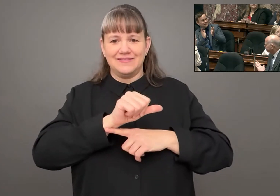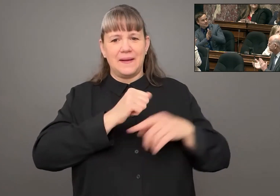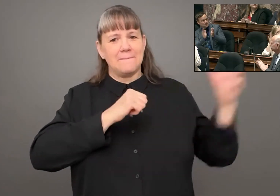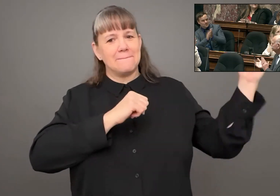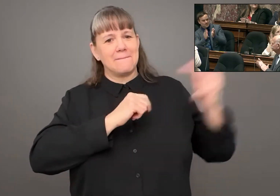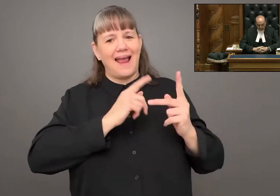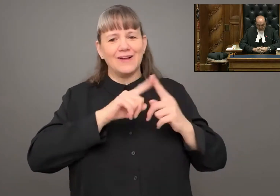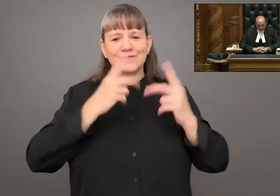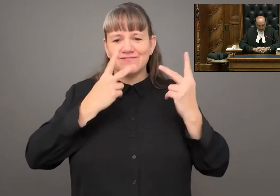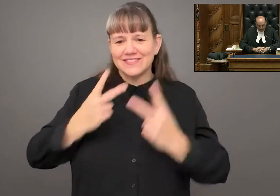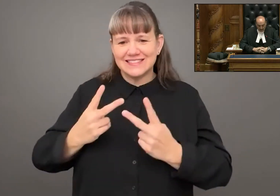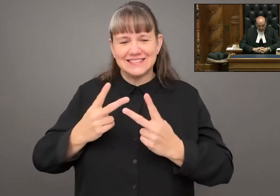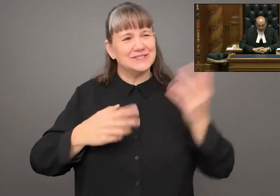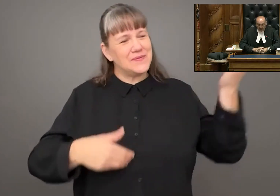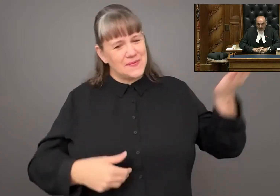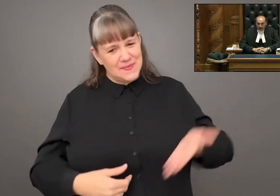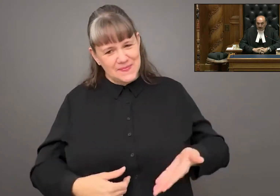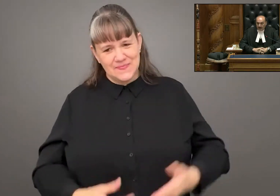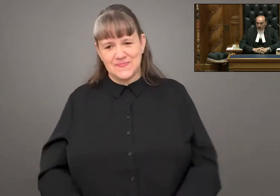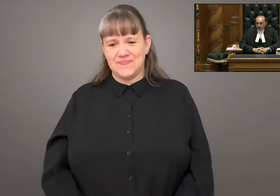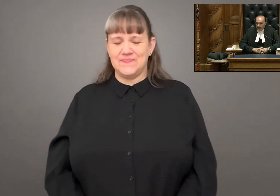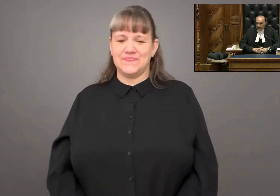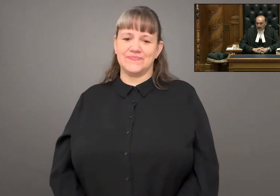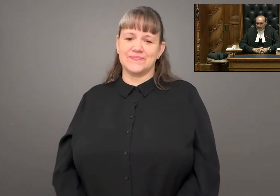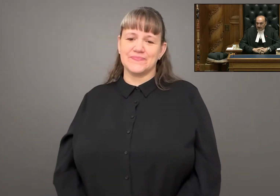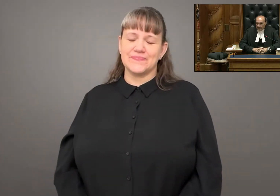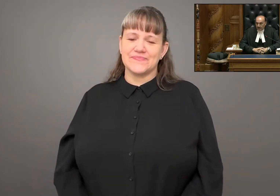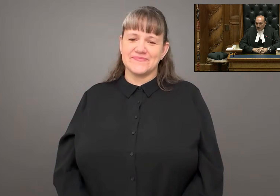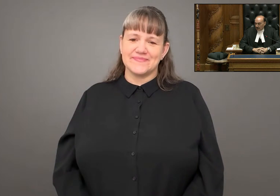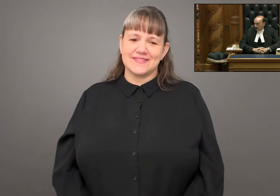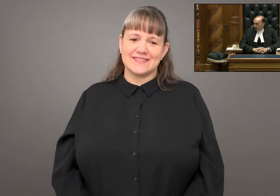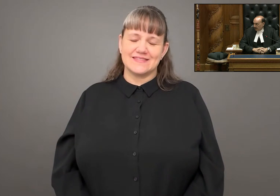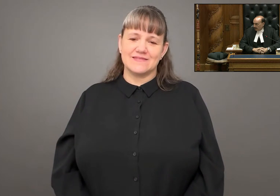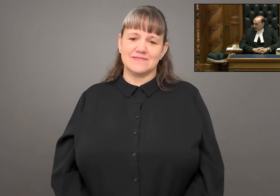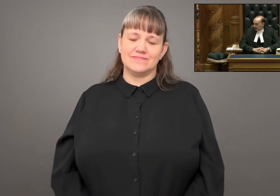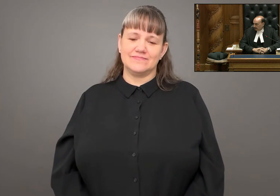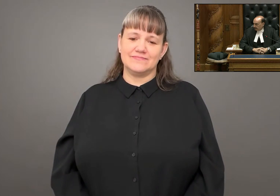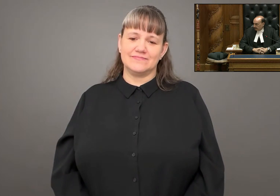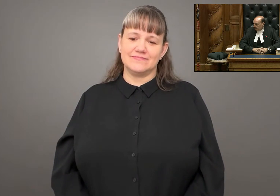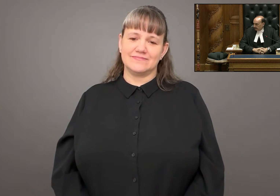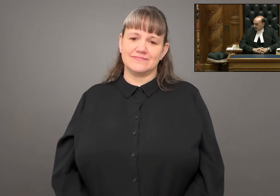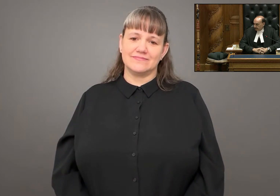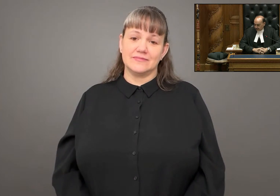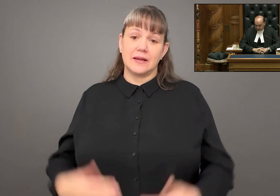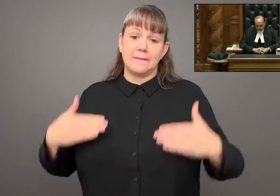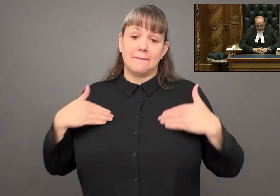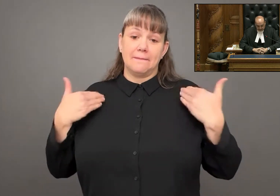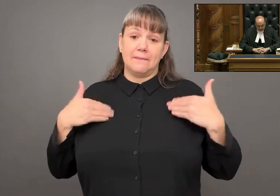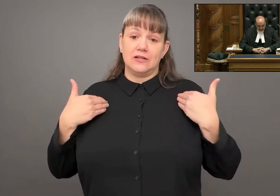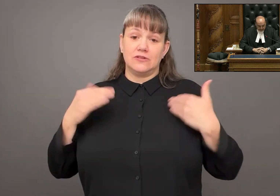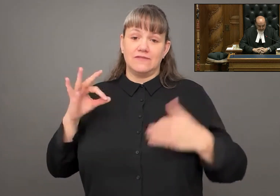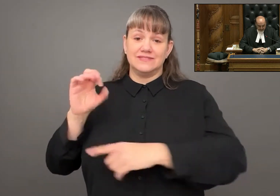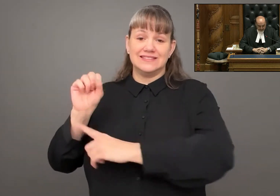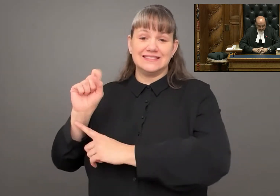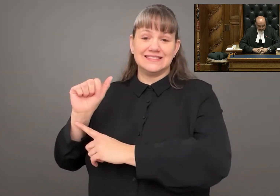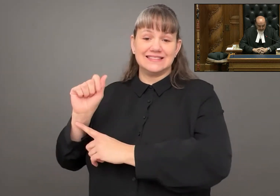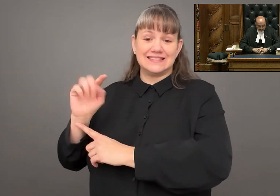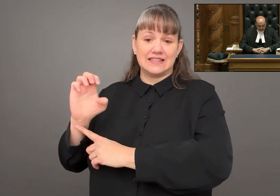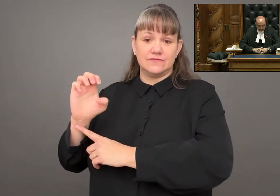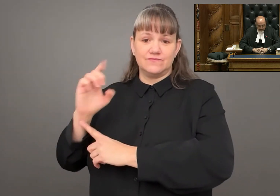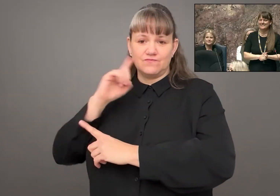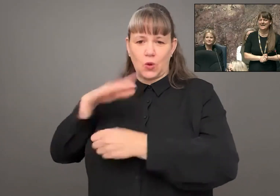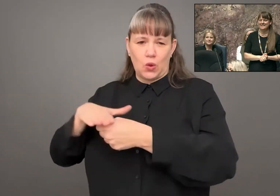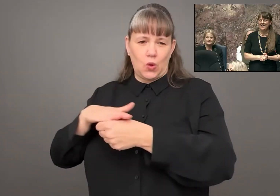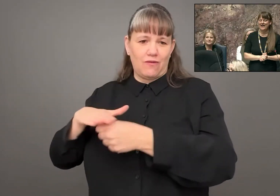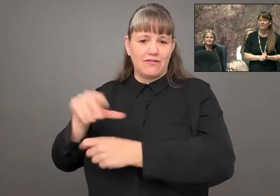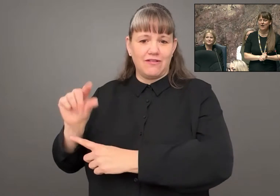Minister of State for Local Government. Thank you very much, Honourable Speaker. It's with great